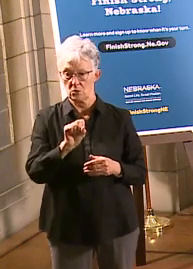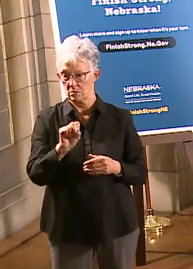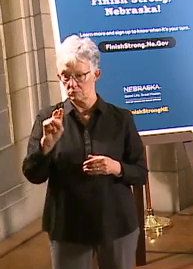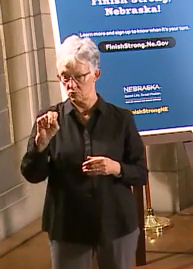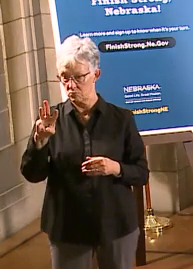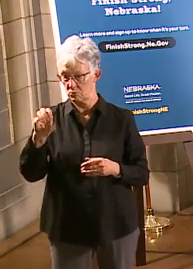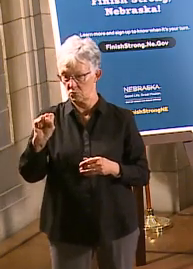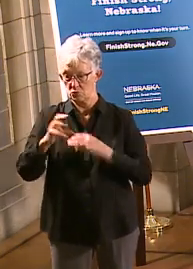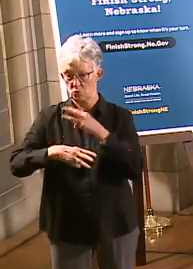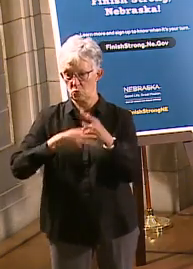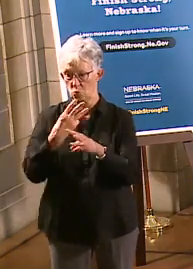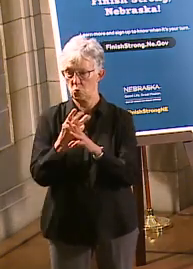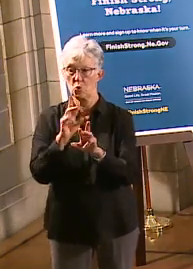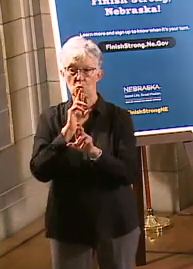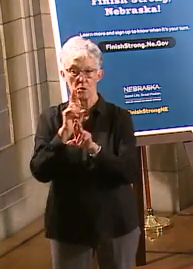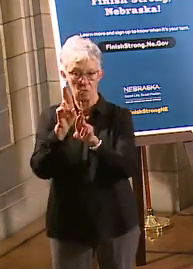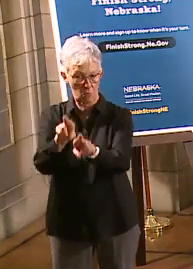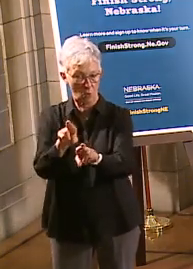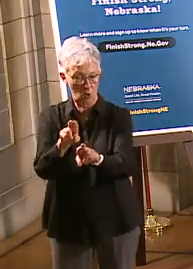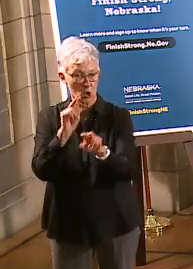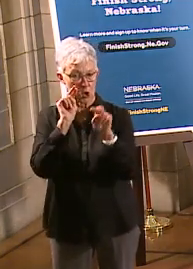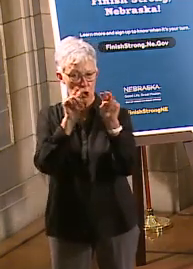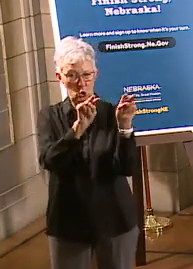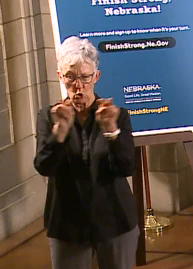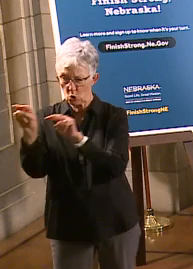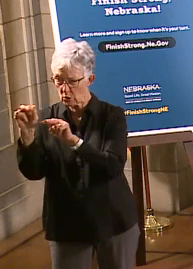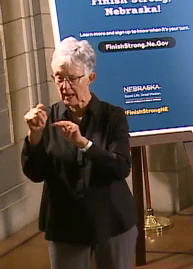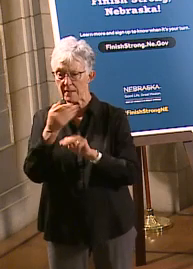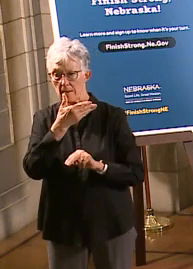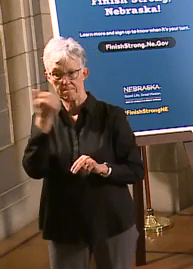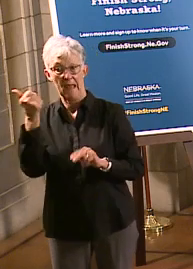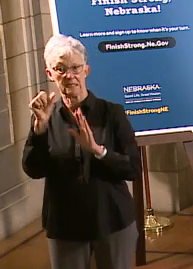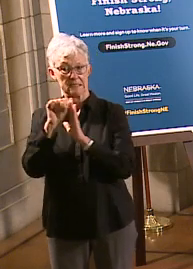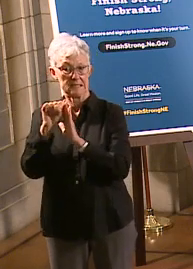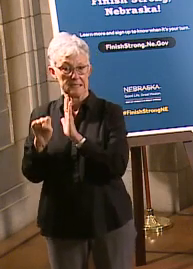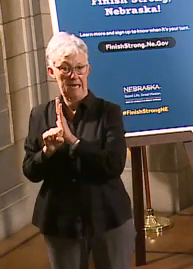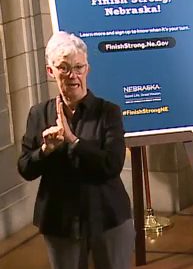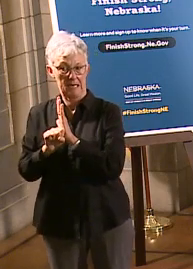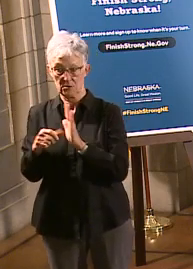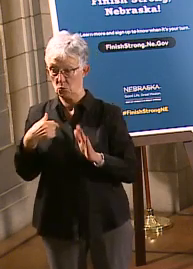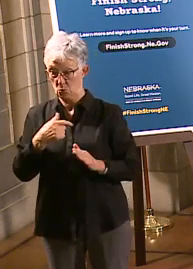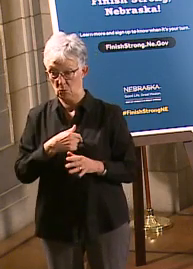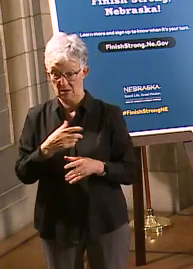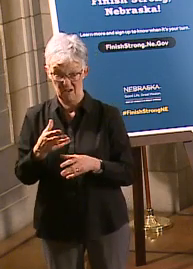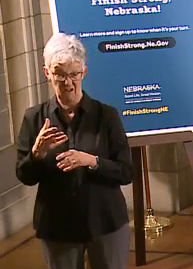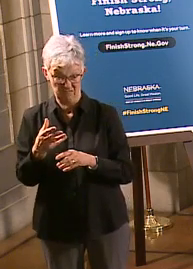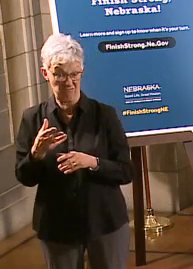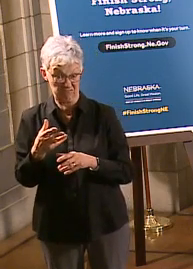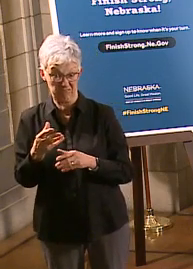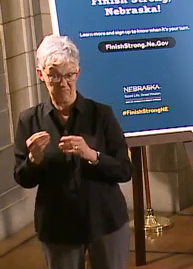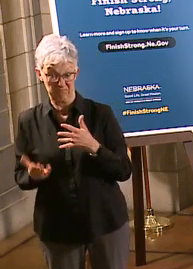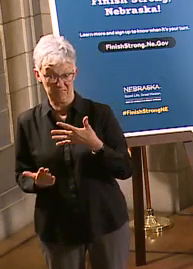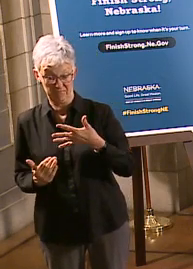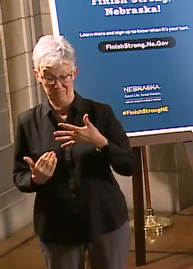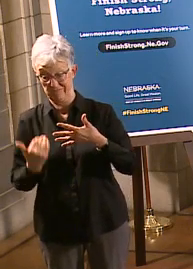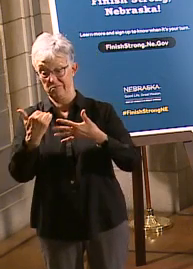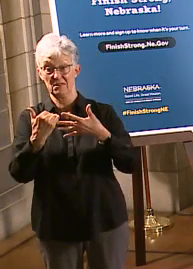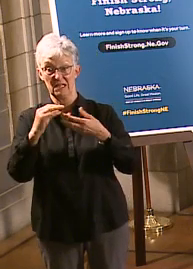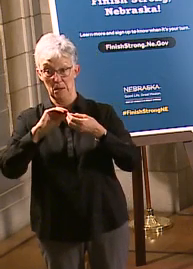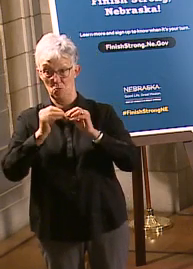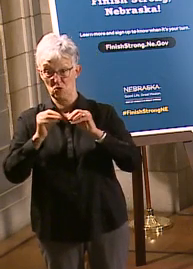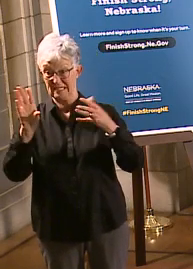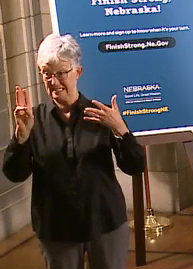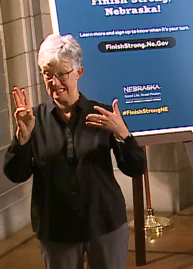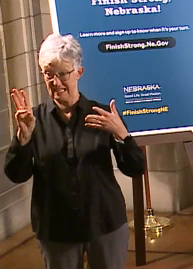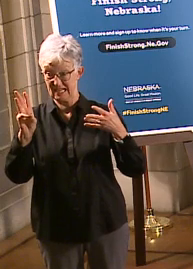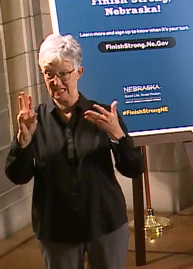Report came out with their best states, and Nebraska ranked the highest we have in the last several years at number 6. We